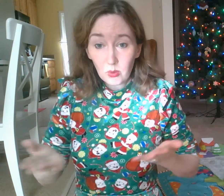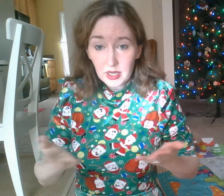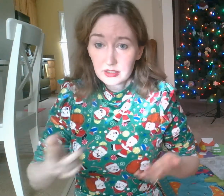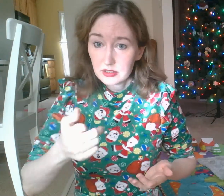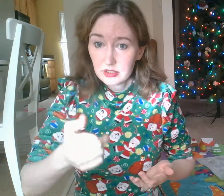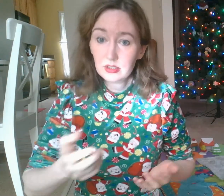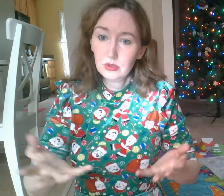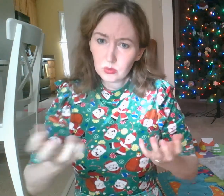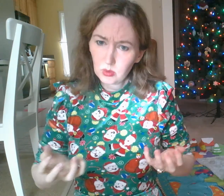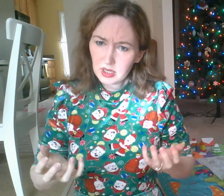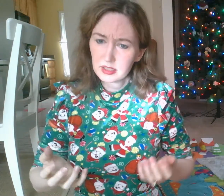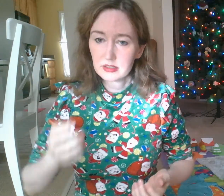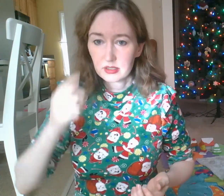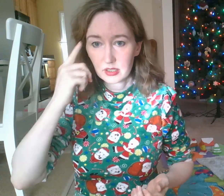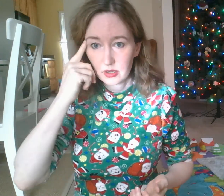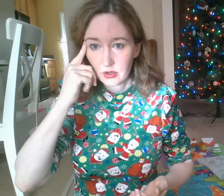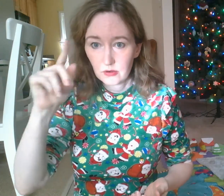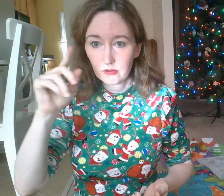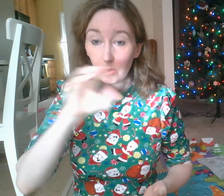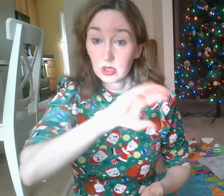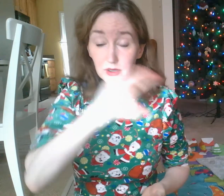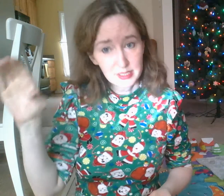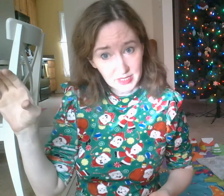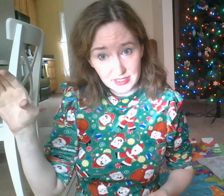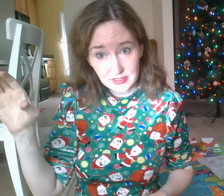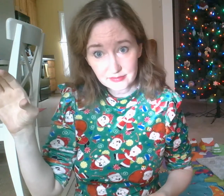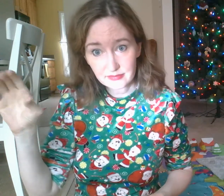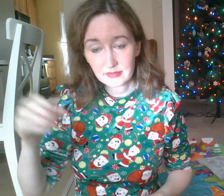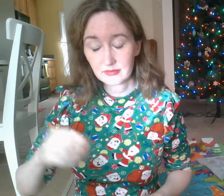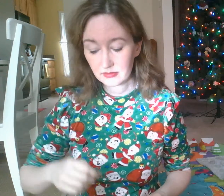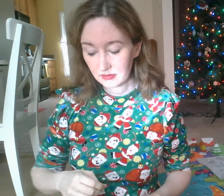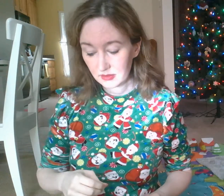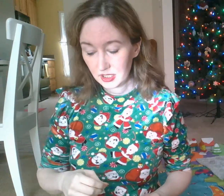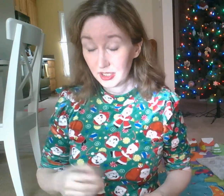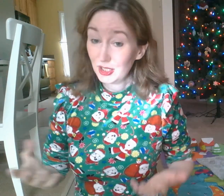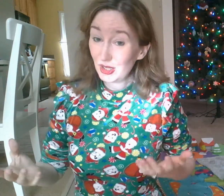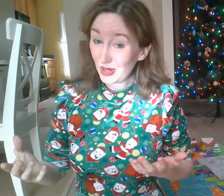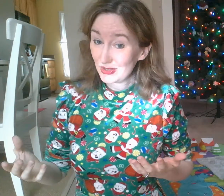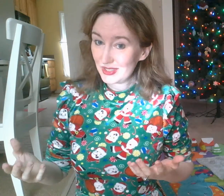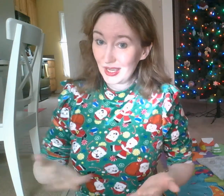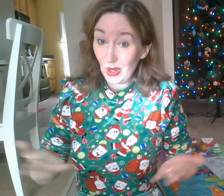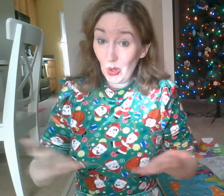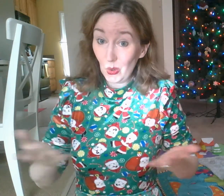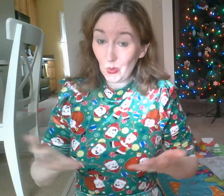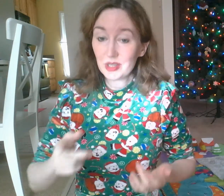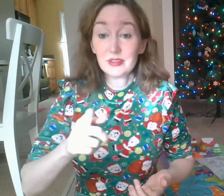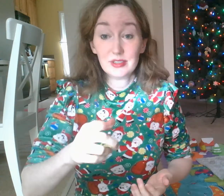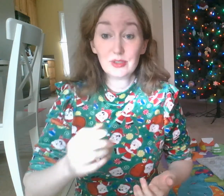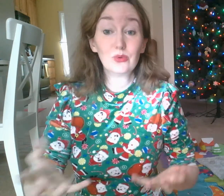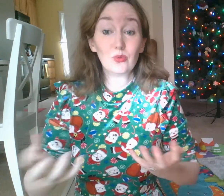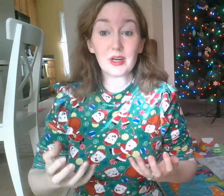What do you want for Christmas? You can also say, what do you